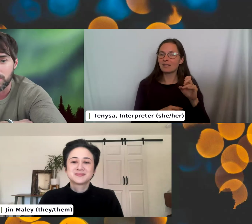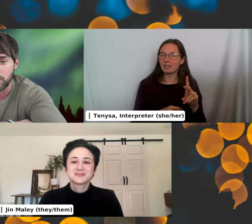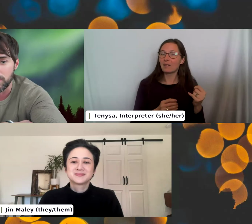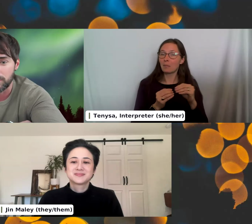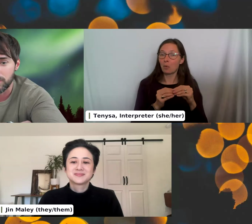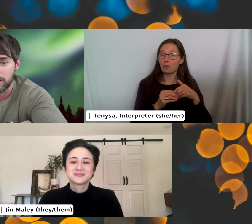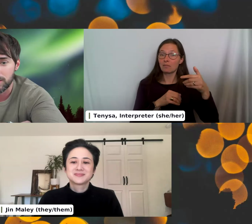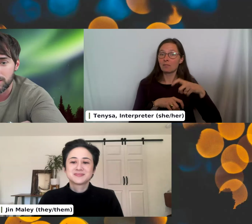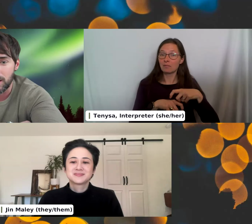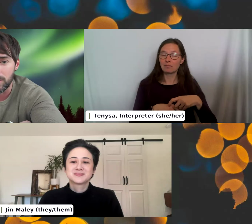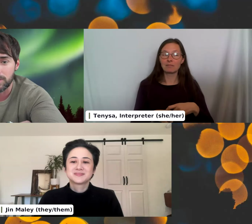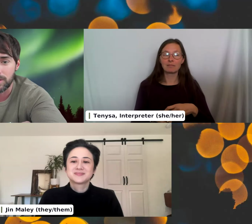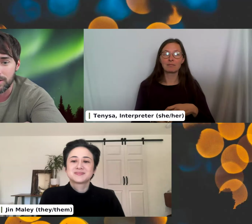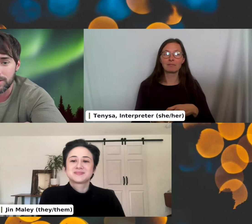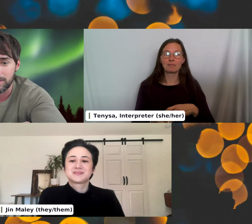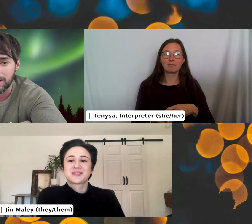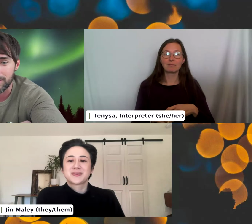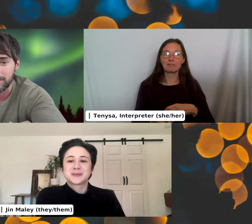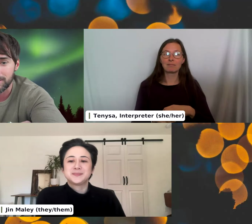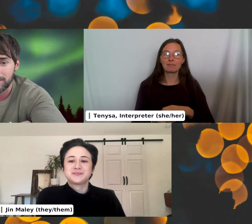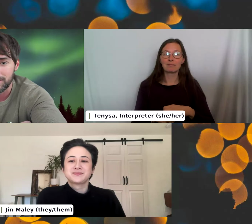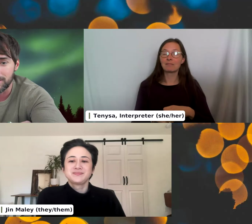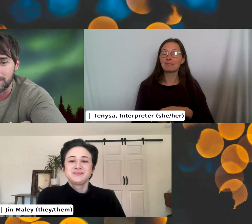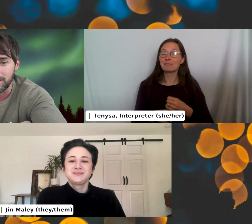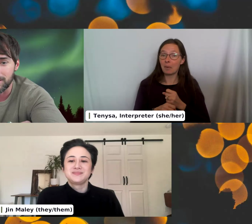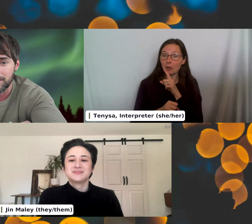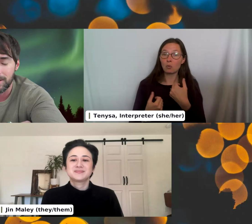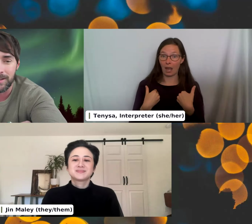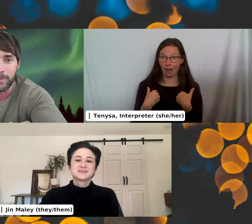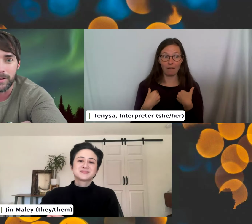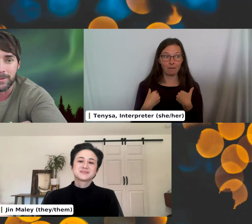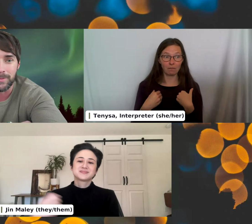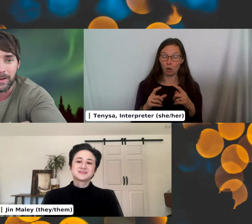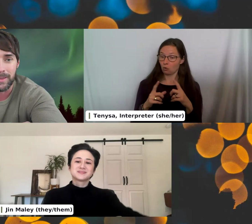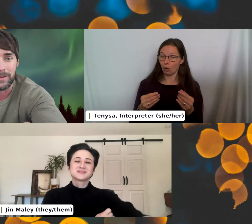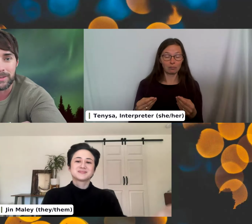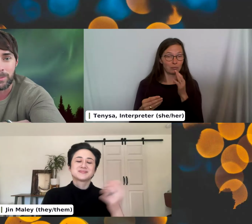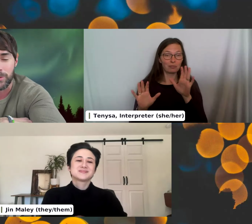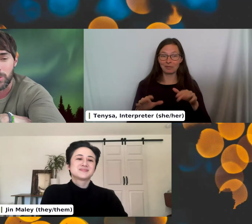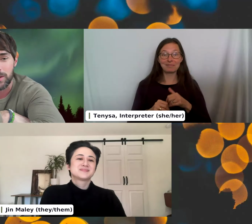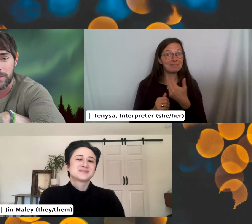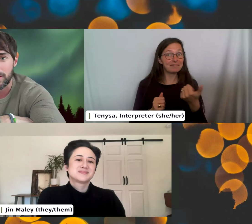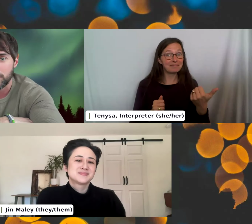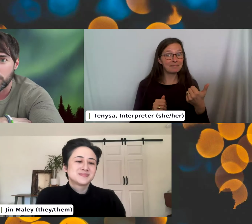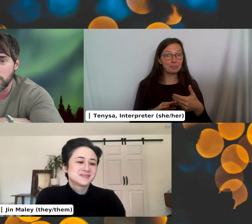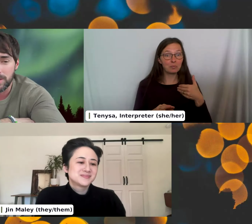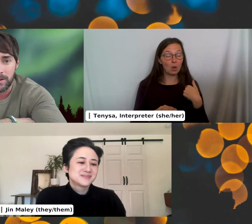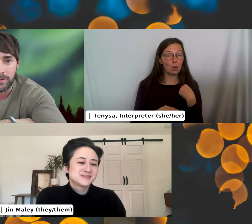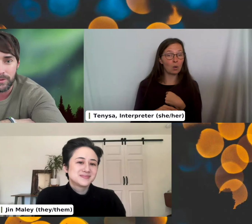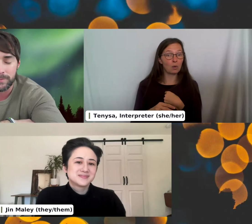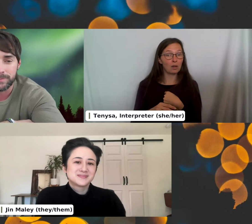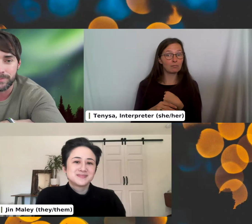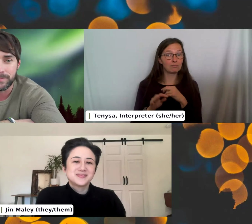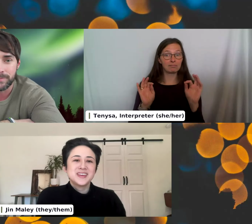time. So we'll have yeah, make sure you got your deck, and yeah, it'll be awesome. Anything else, Jin, before we sign